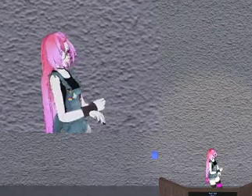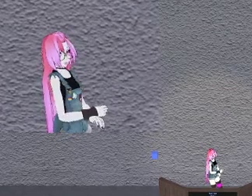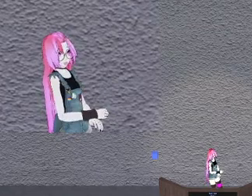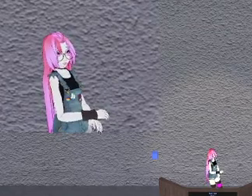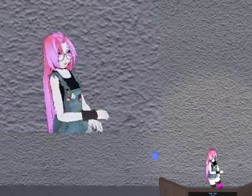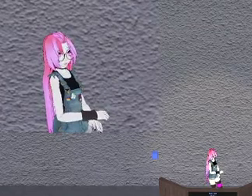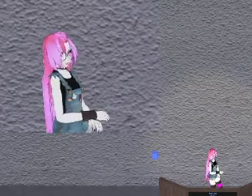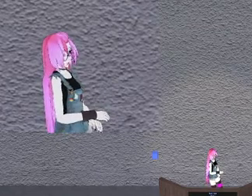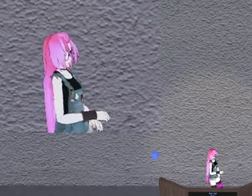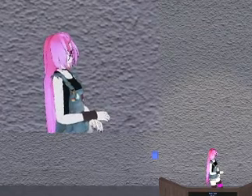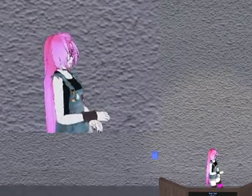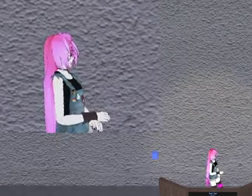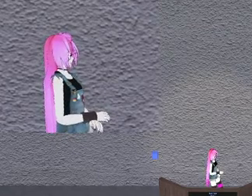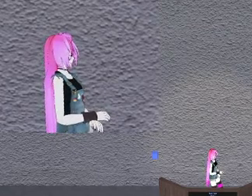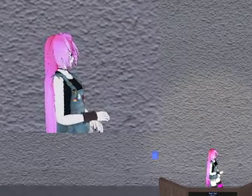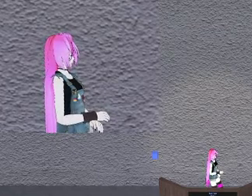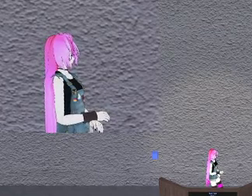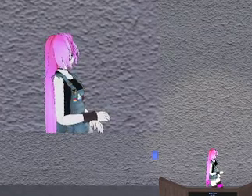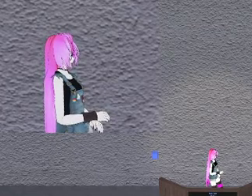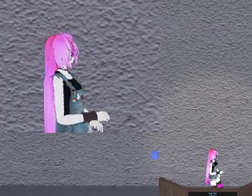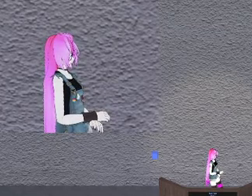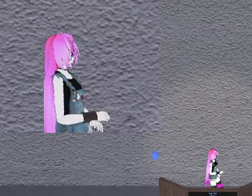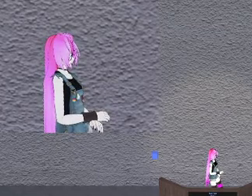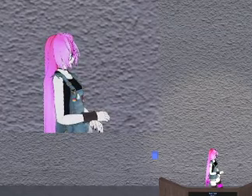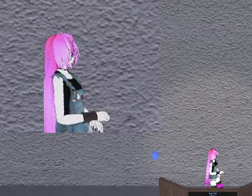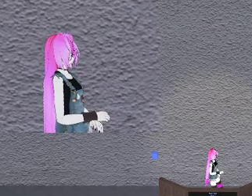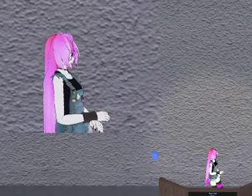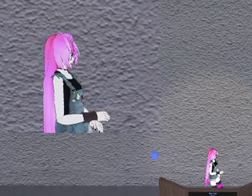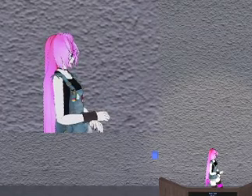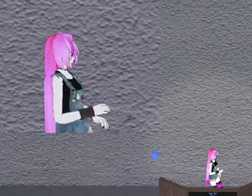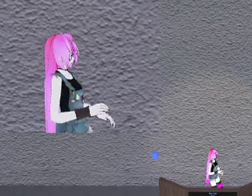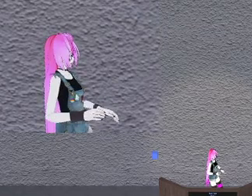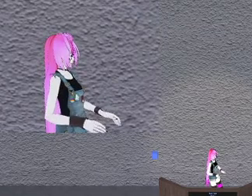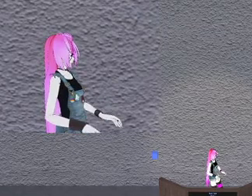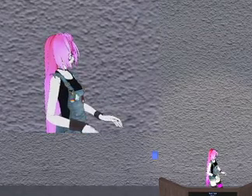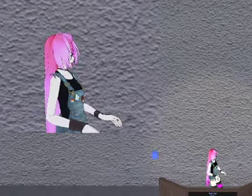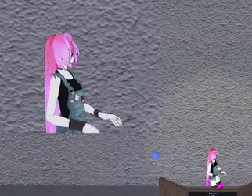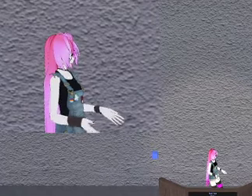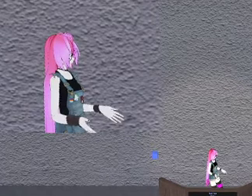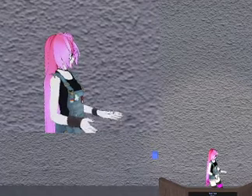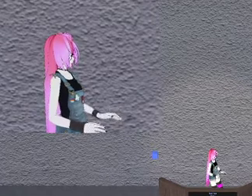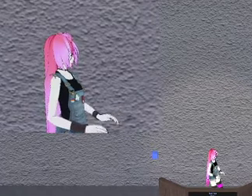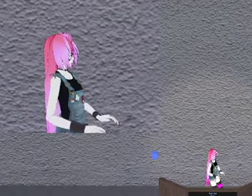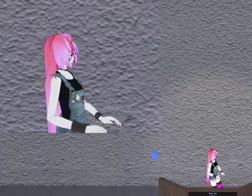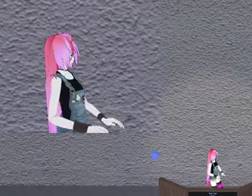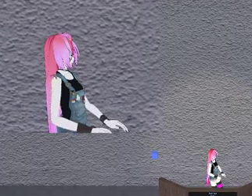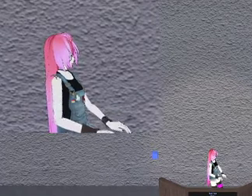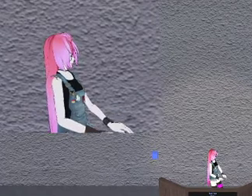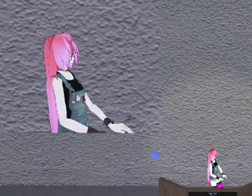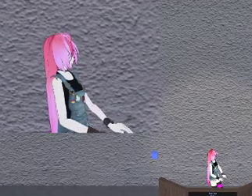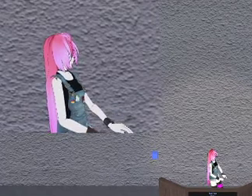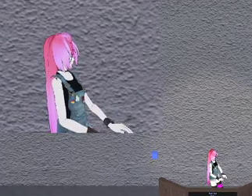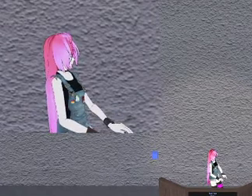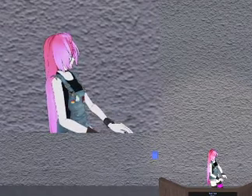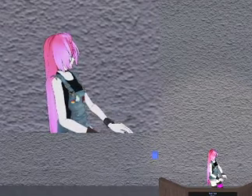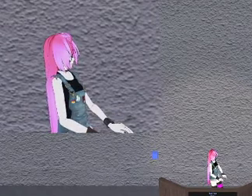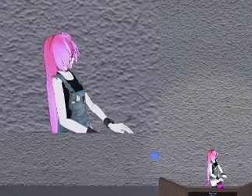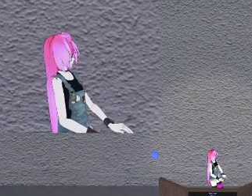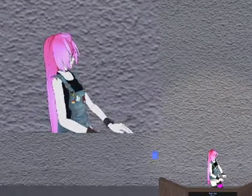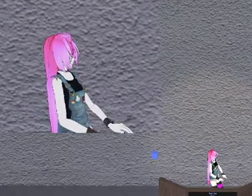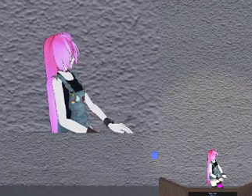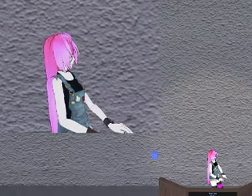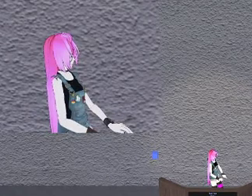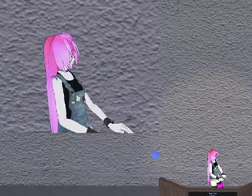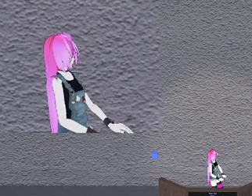because like I relax my hands by doing this. right? Like I just put my hands over each other, Okay. or like I do that, like whatever. Okay. There's